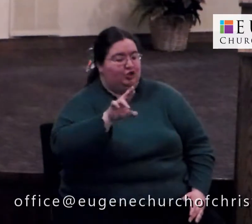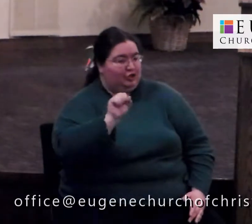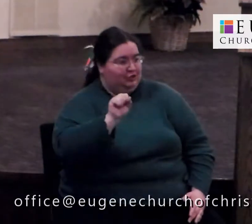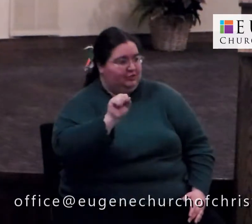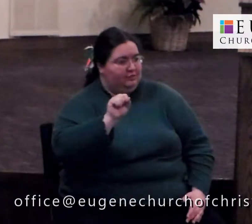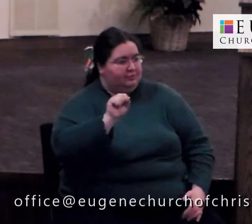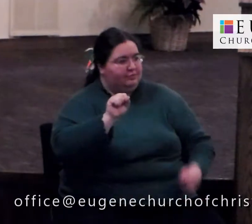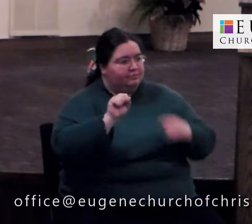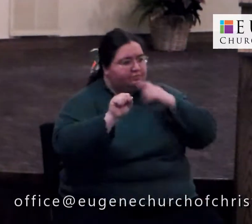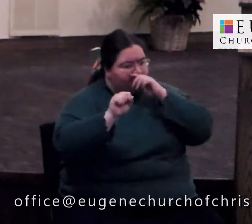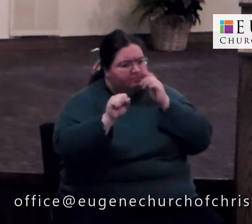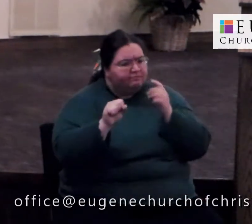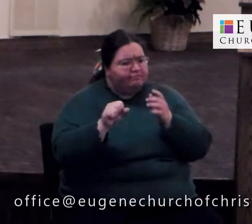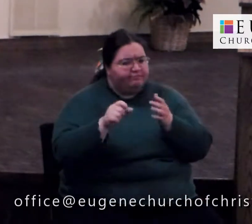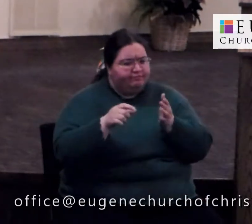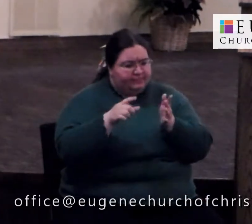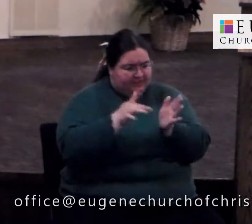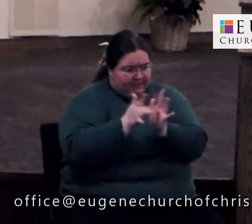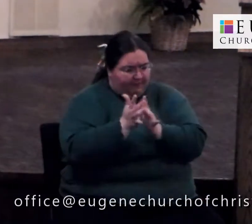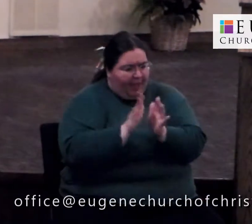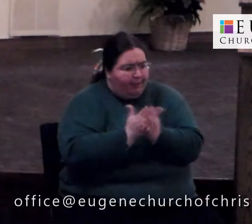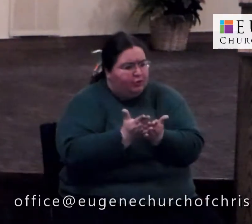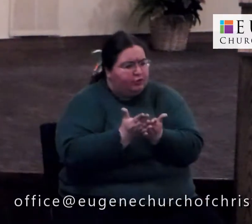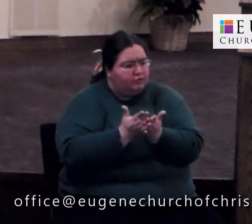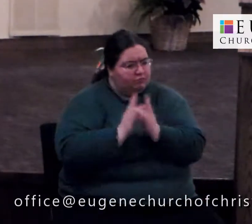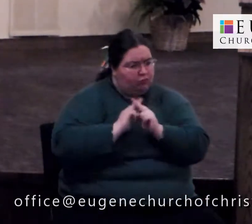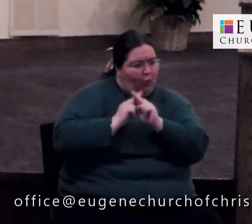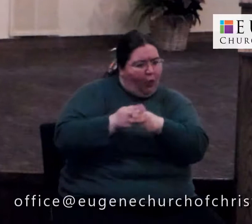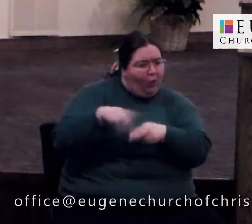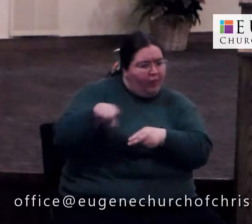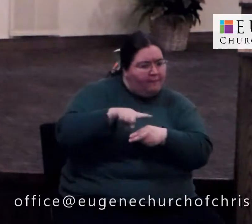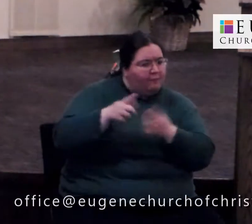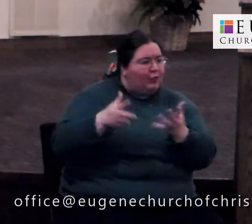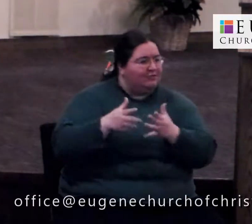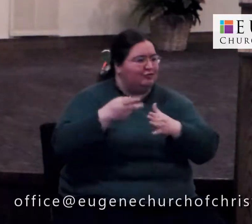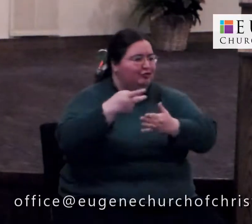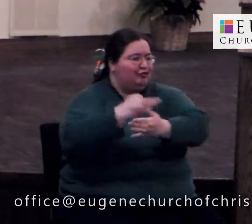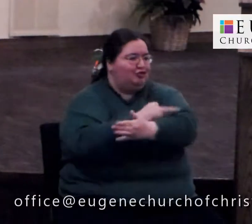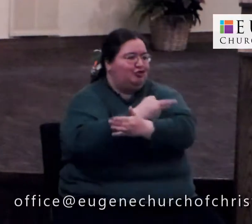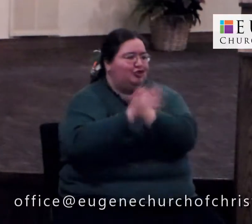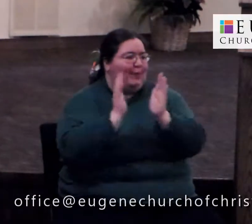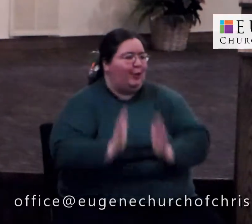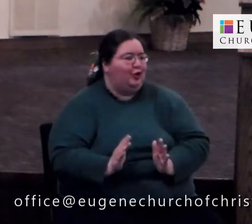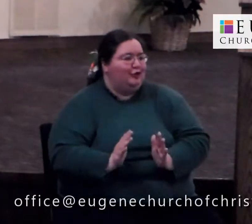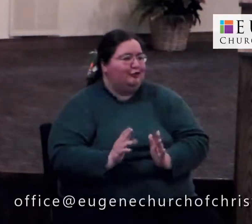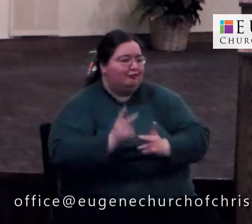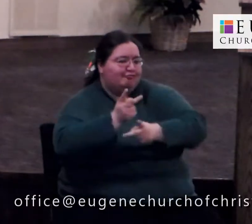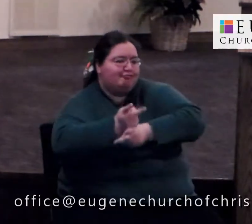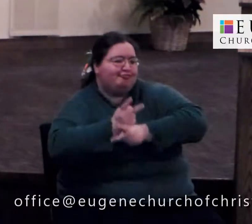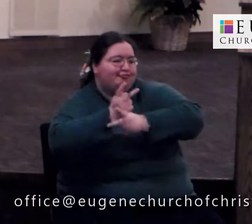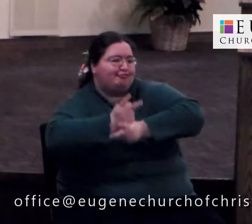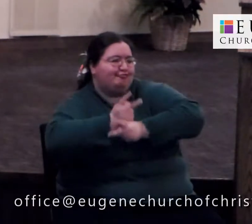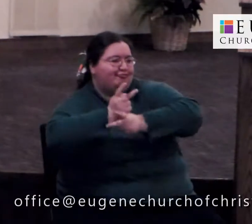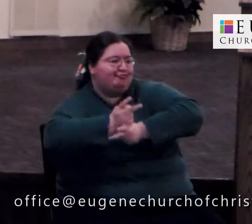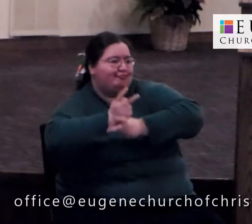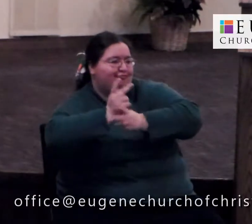shepherds. This is a shepherd that is coming for us in this story. In our own story here as the Eugene Church of Christ, we